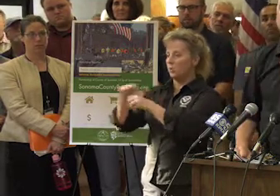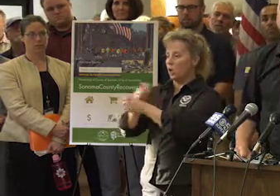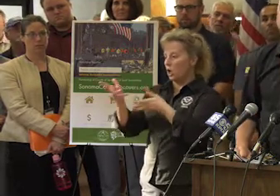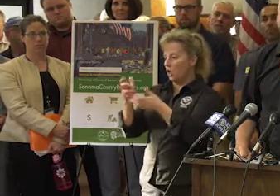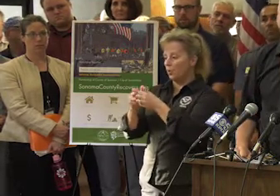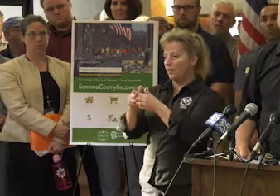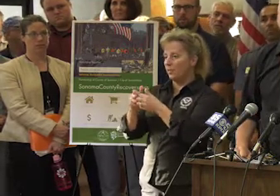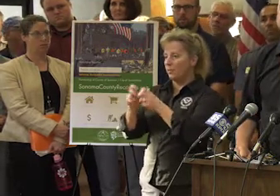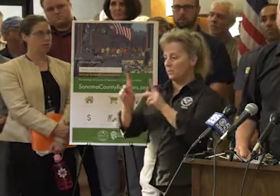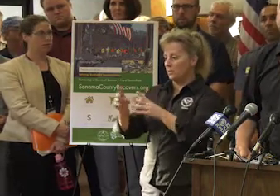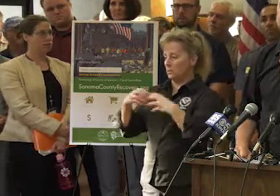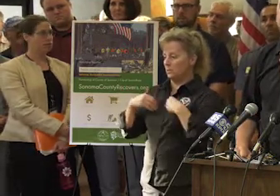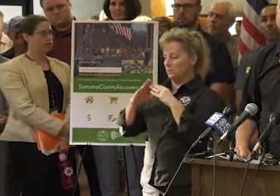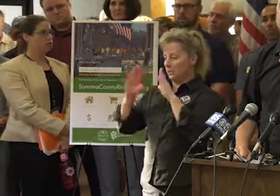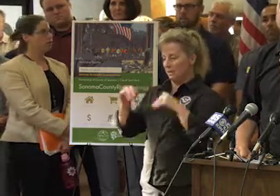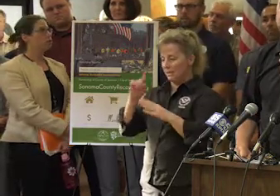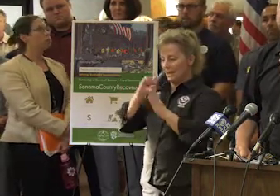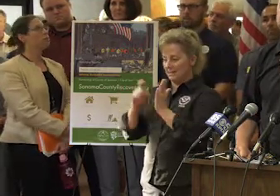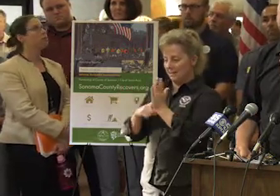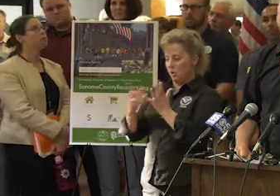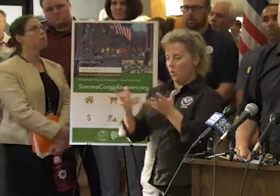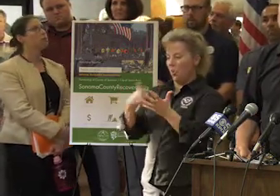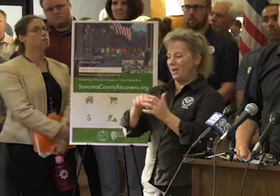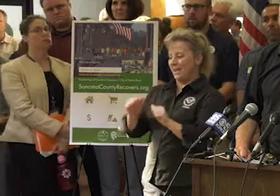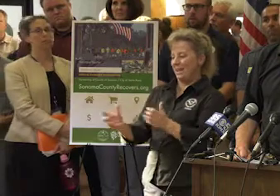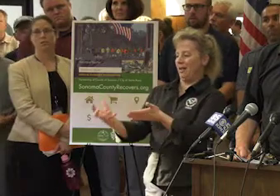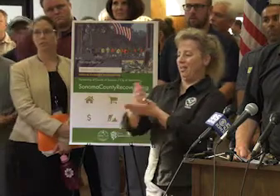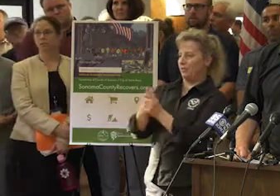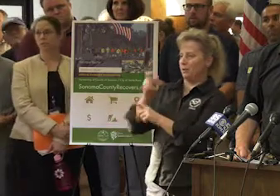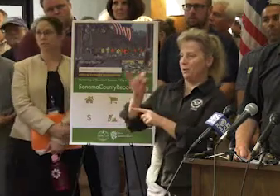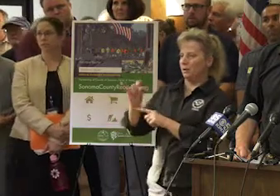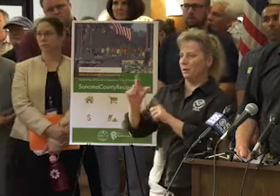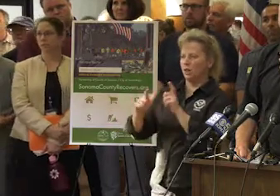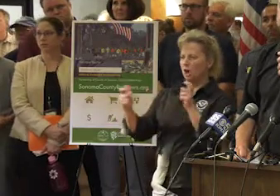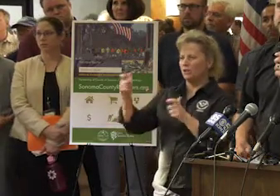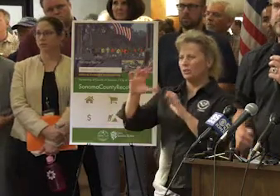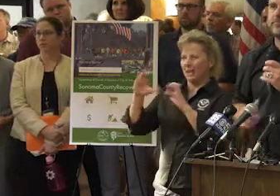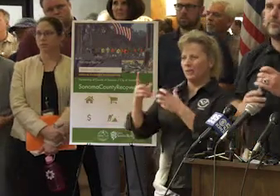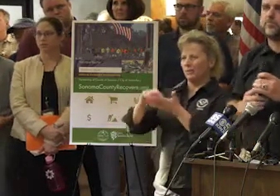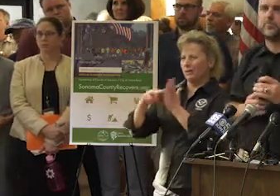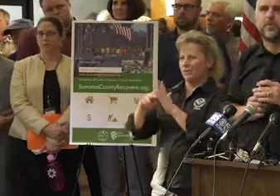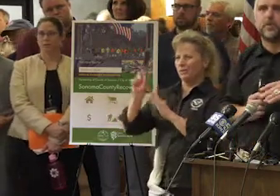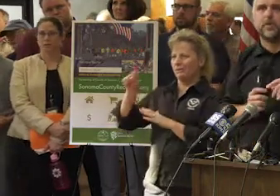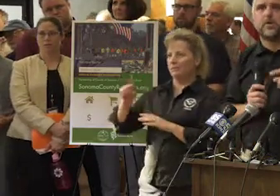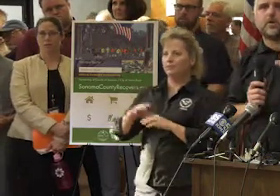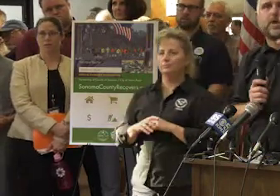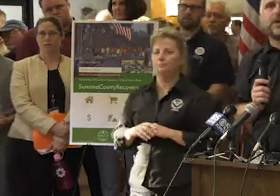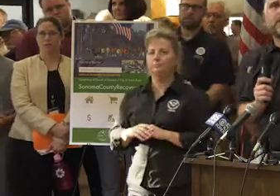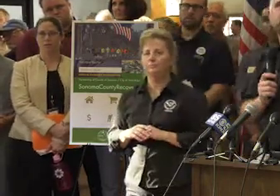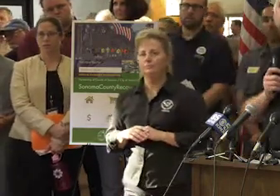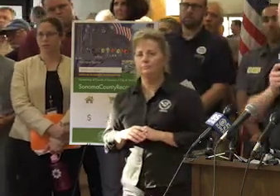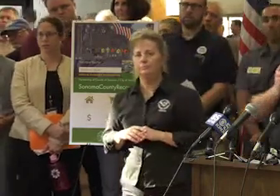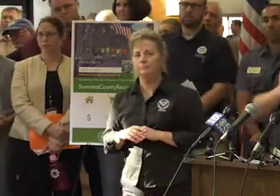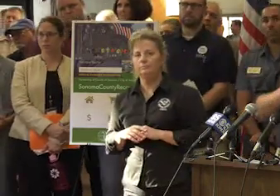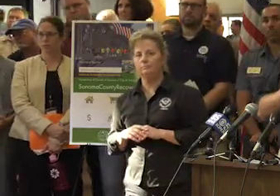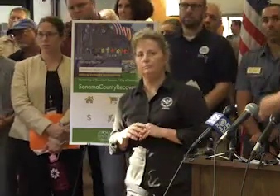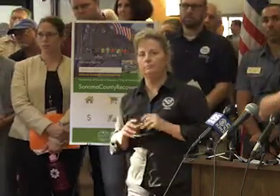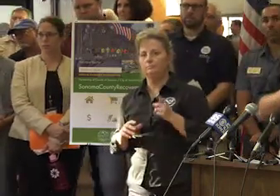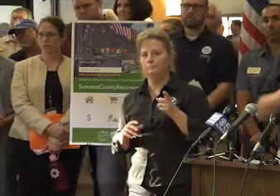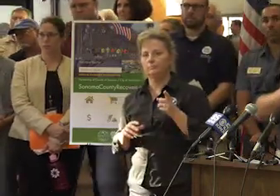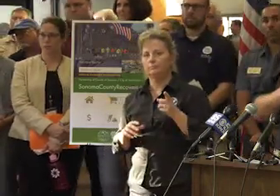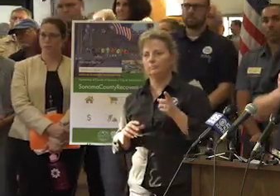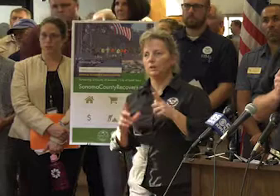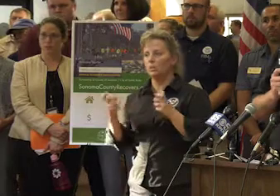the homeowner in terms of identifying what we can collect from that. Okay, in the back. Yes,